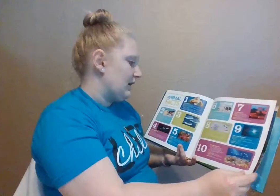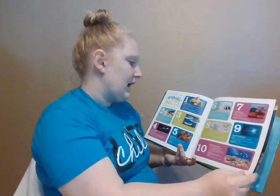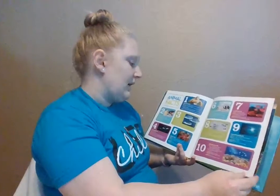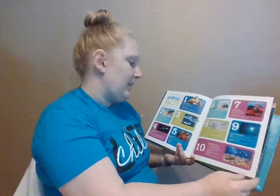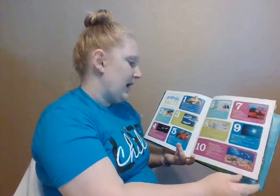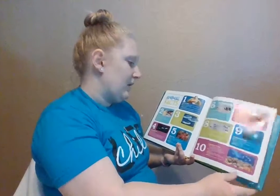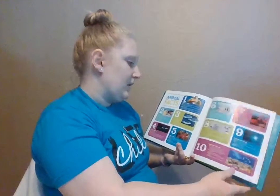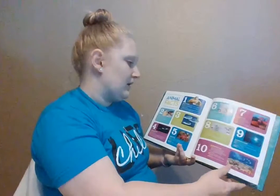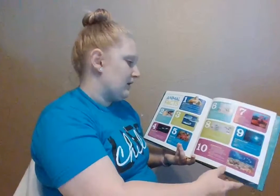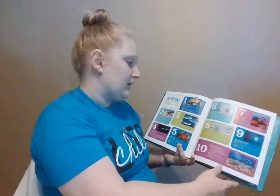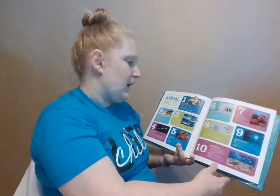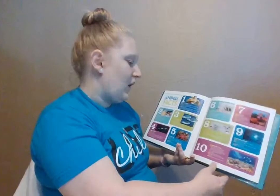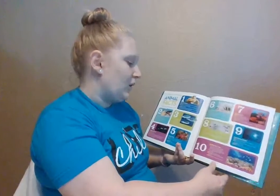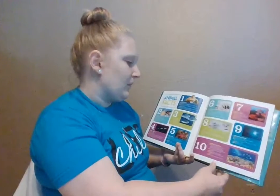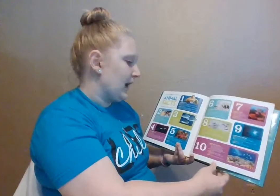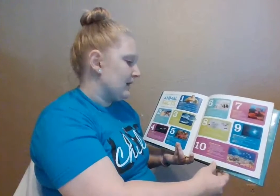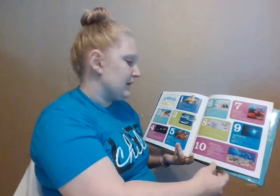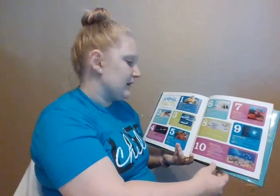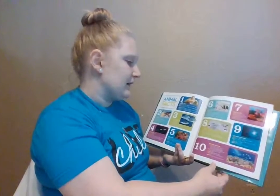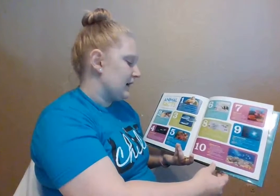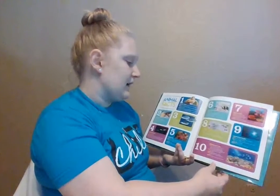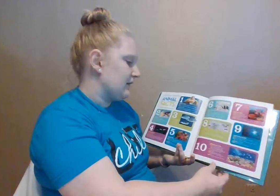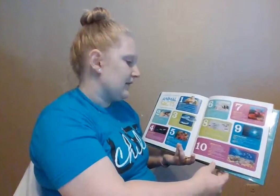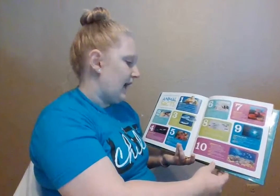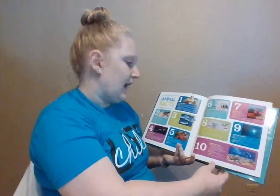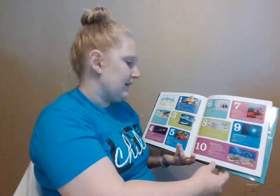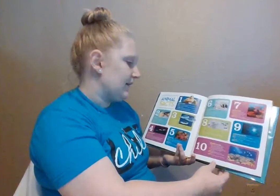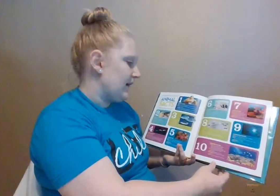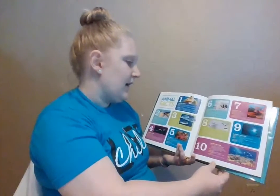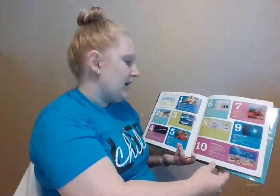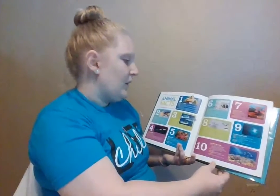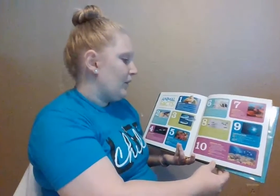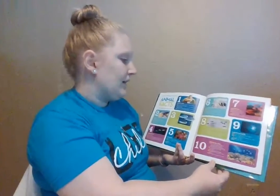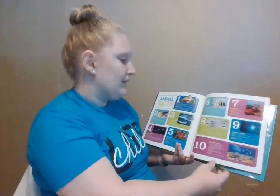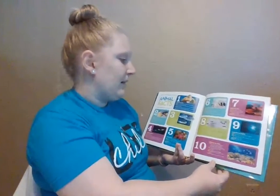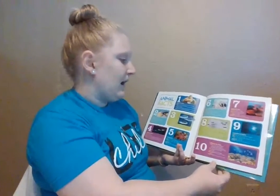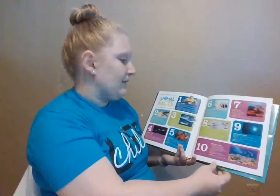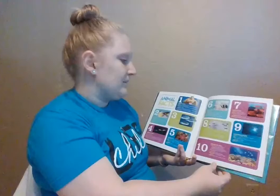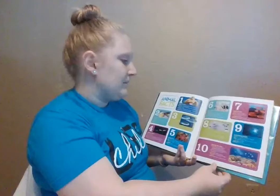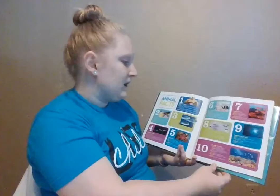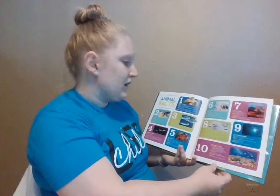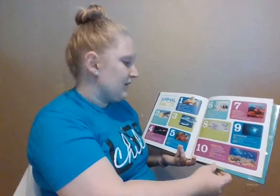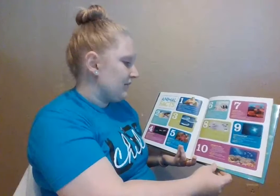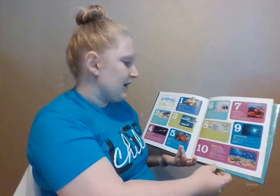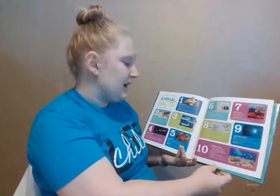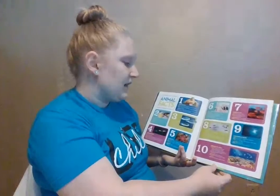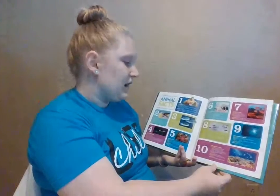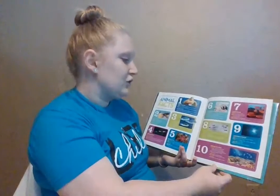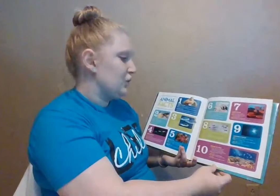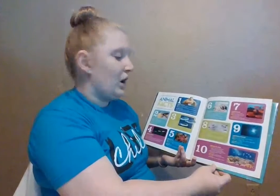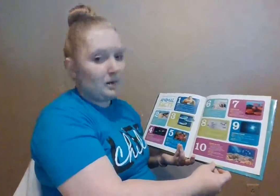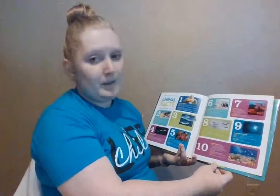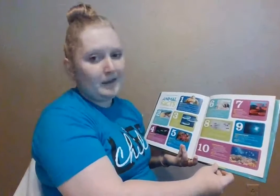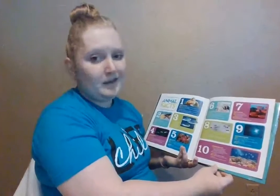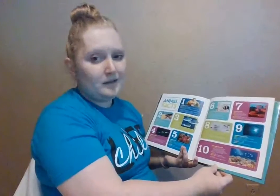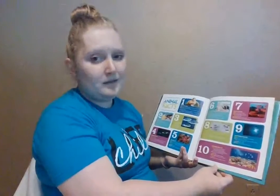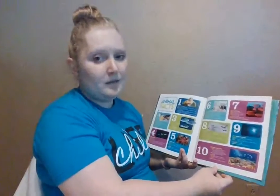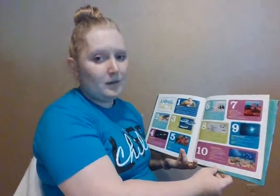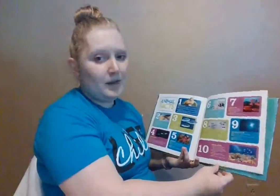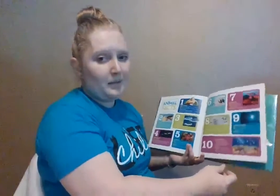Adelie penguins. Home, Antarctica. Size, weighs about as much as a very large watermelon. So think about